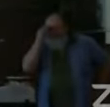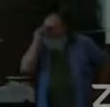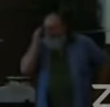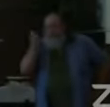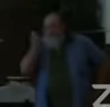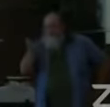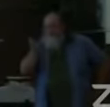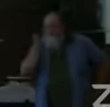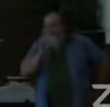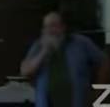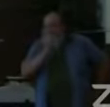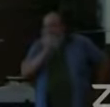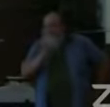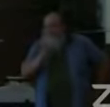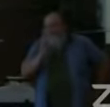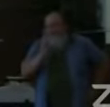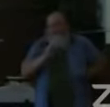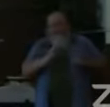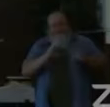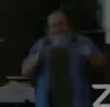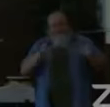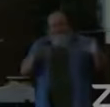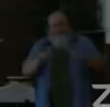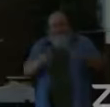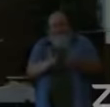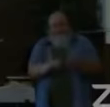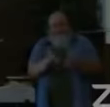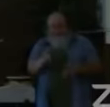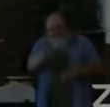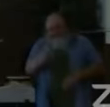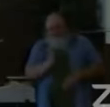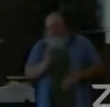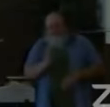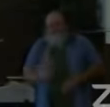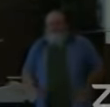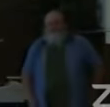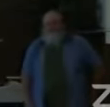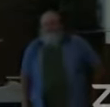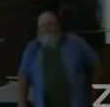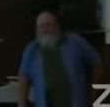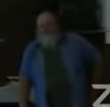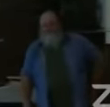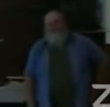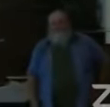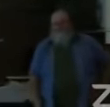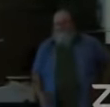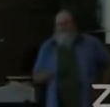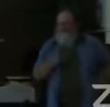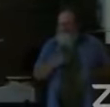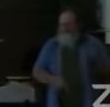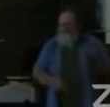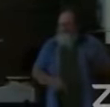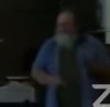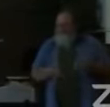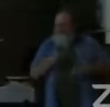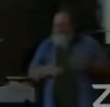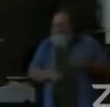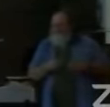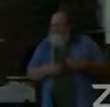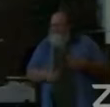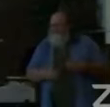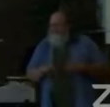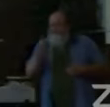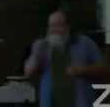us hope. Takes us back to the other point. So what does suffering do? It ultimately gives us